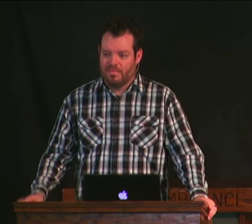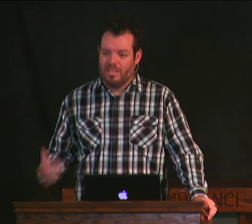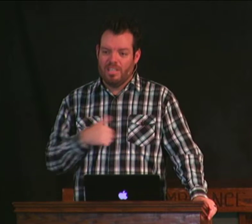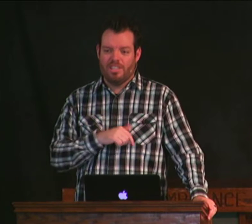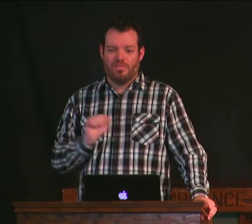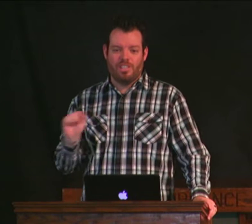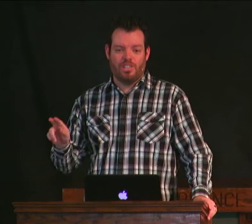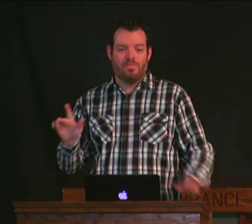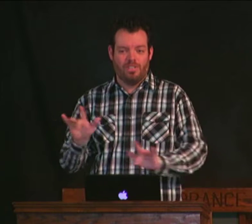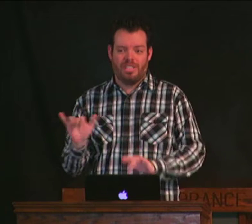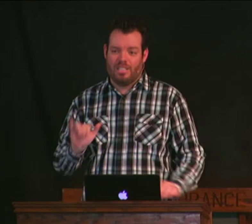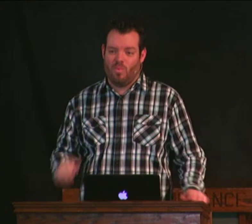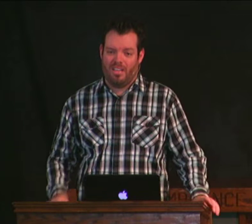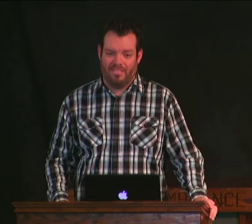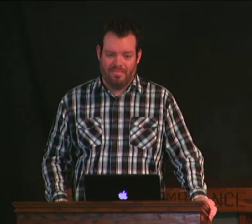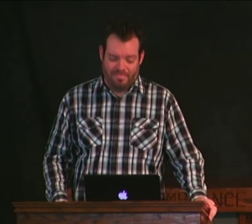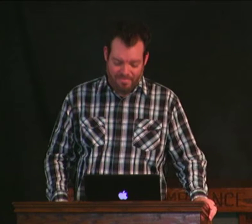And we should return mercy as well.